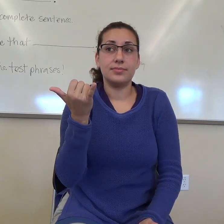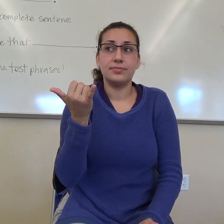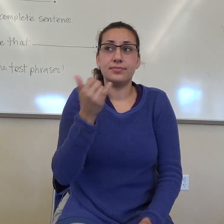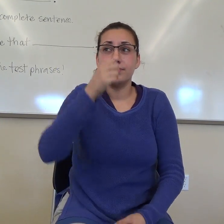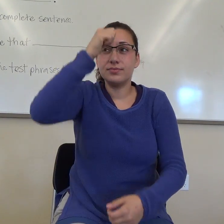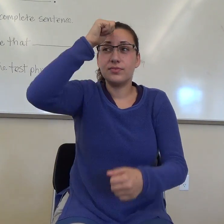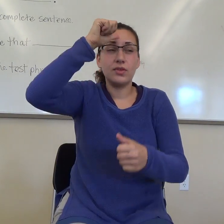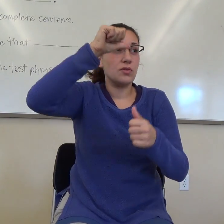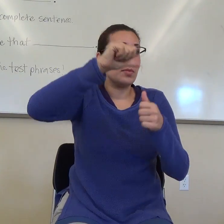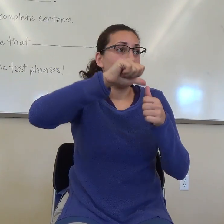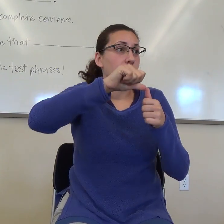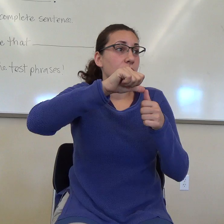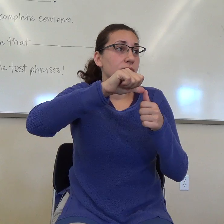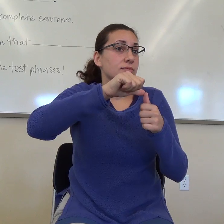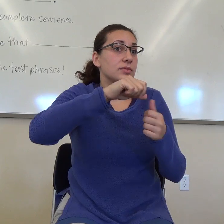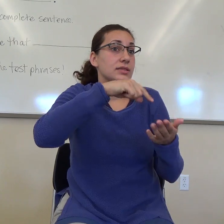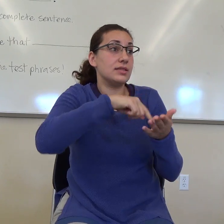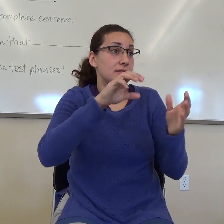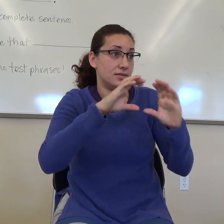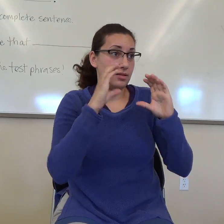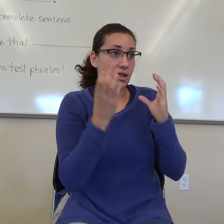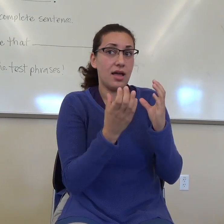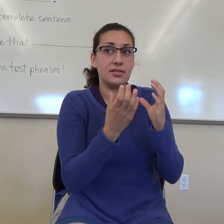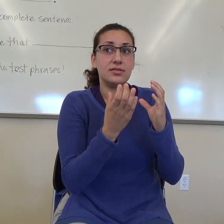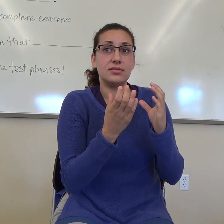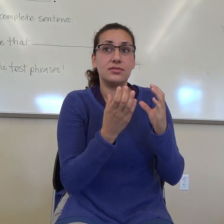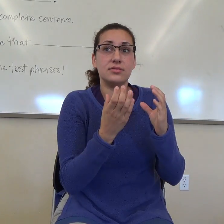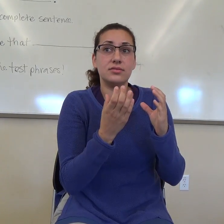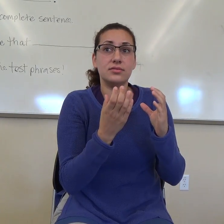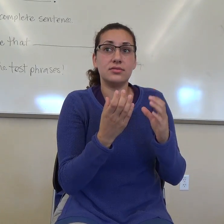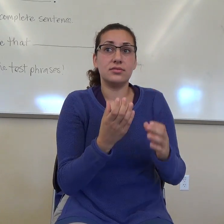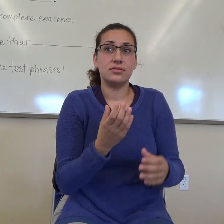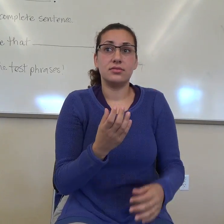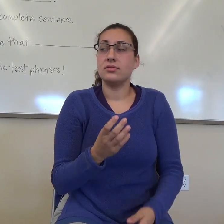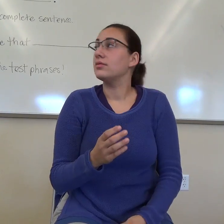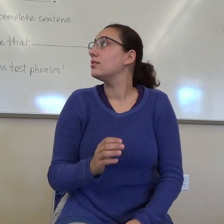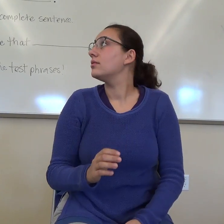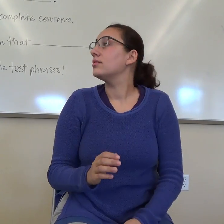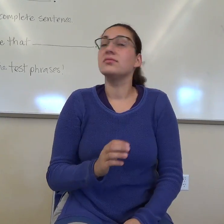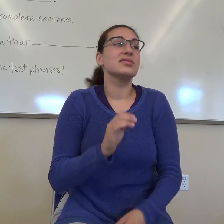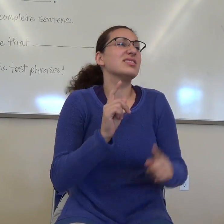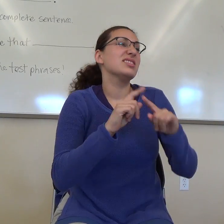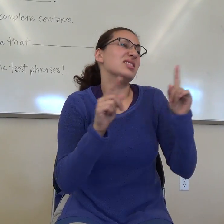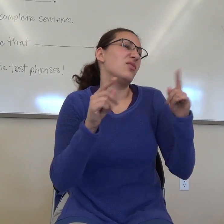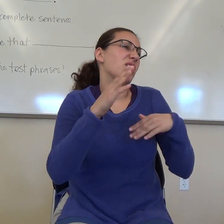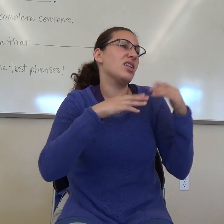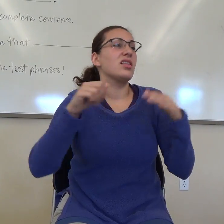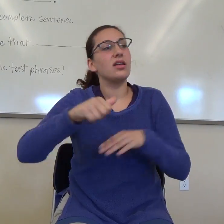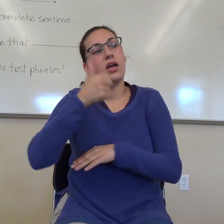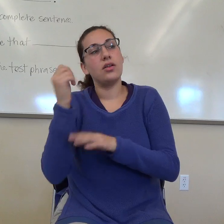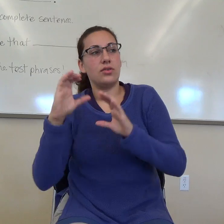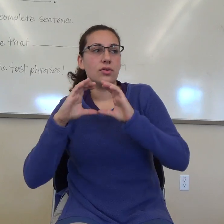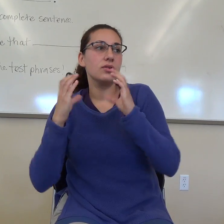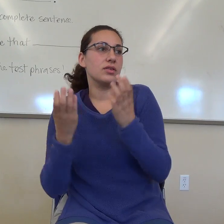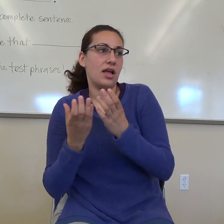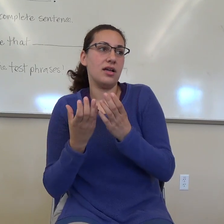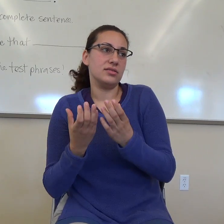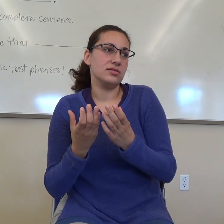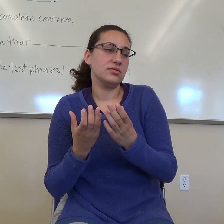that in this class, it's a little bit different from some of your other classes in that you can